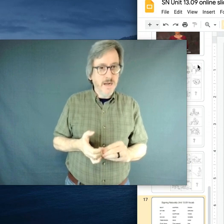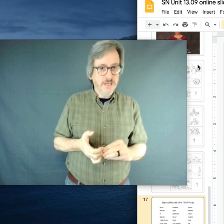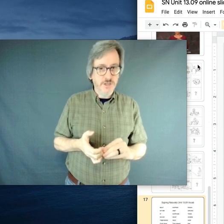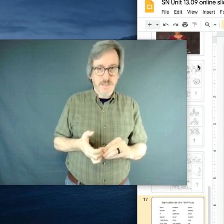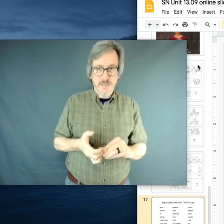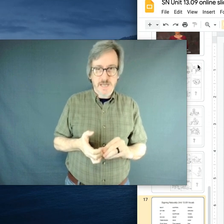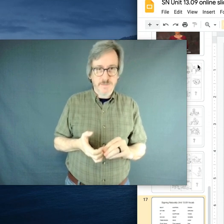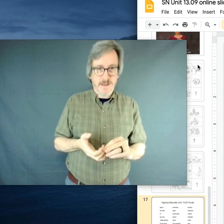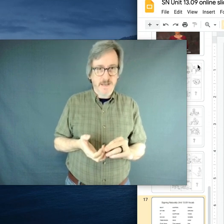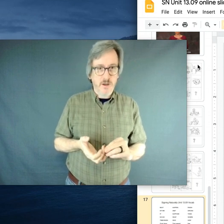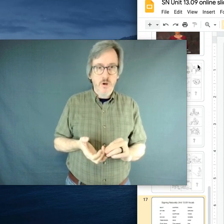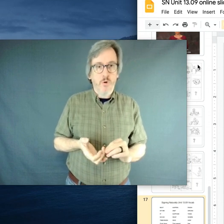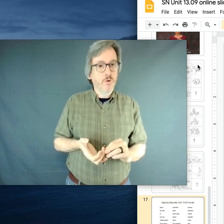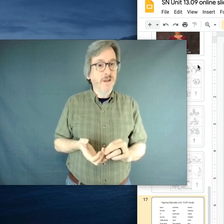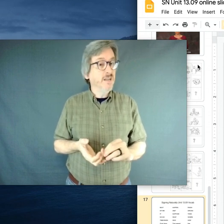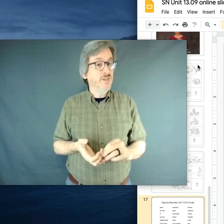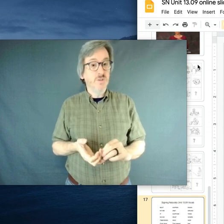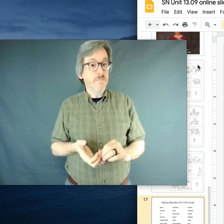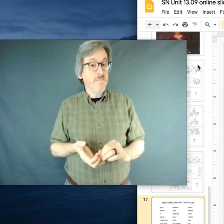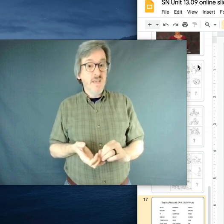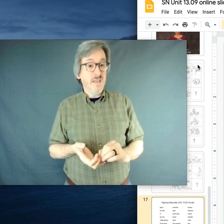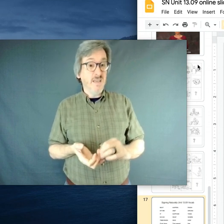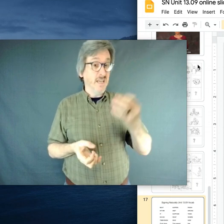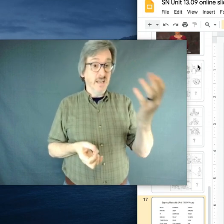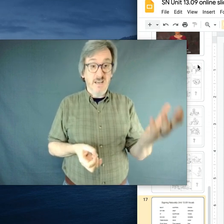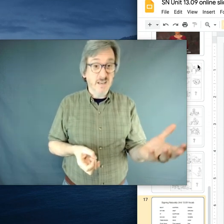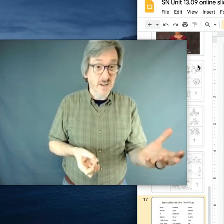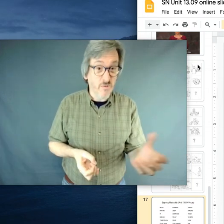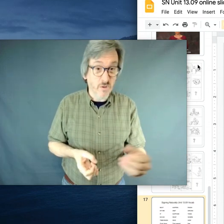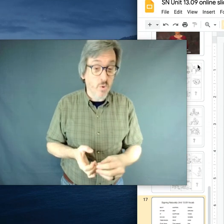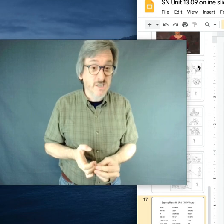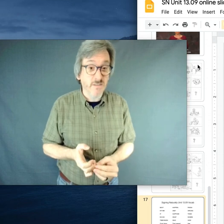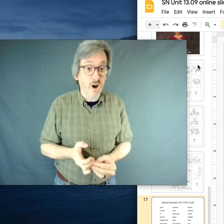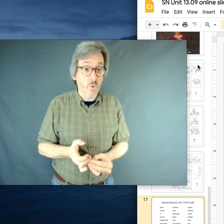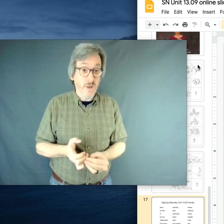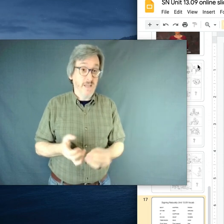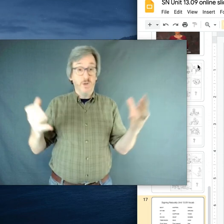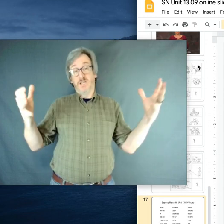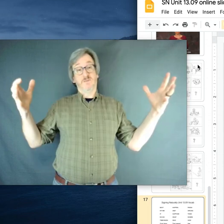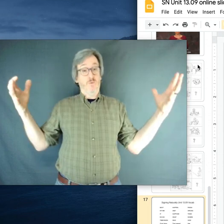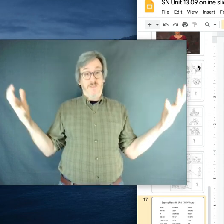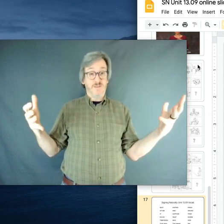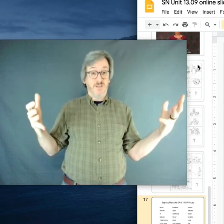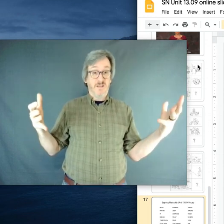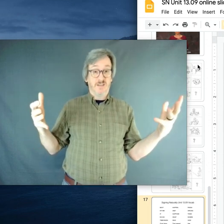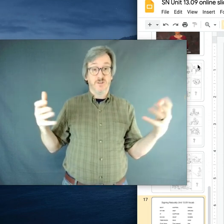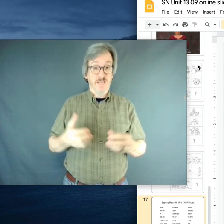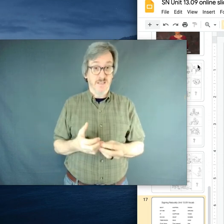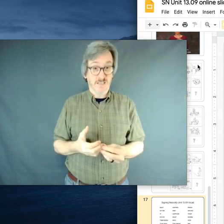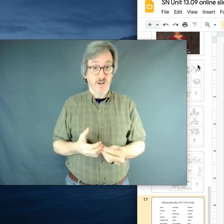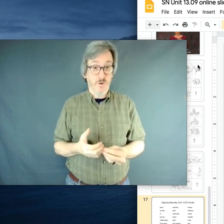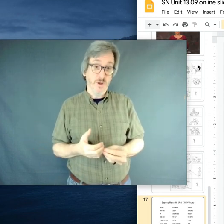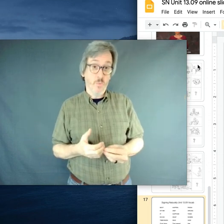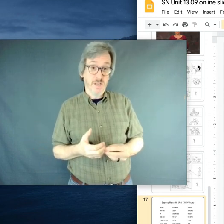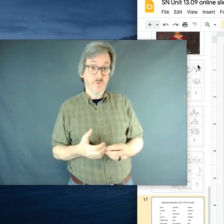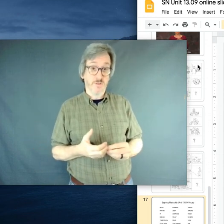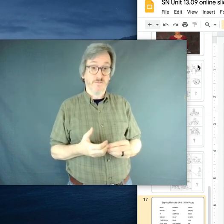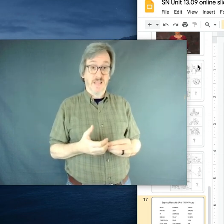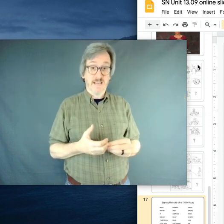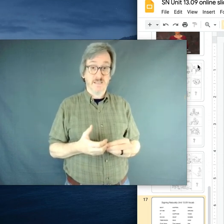on each of these expanding, or we could do them in the course of a week, which is what this lecture is basically done, would be